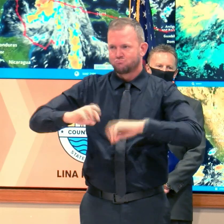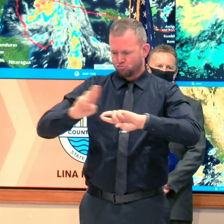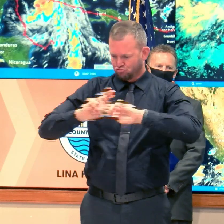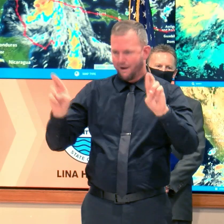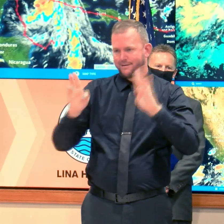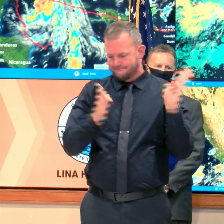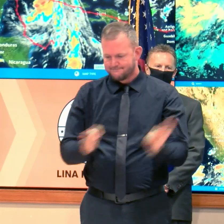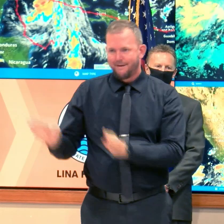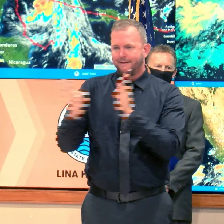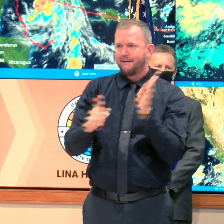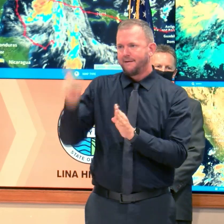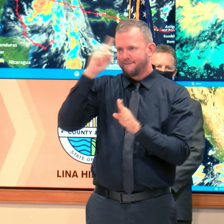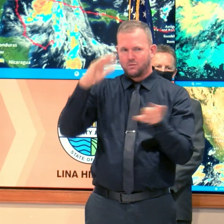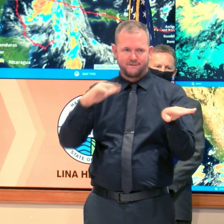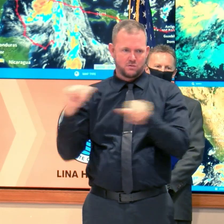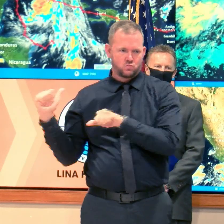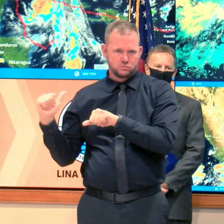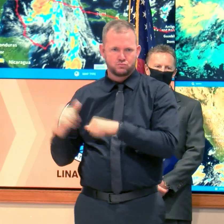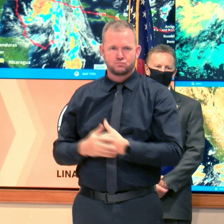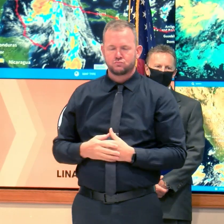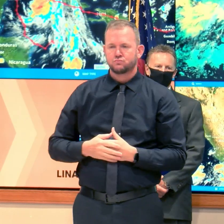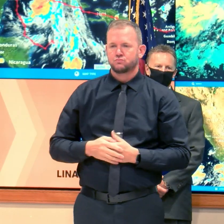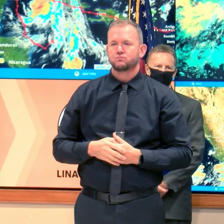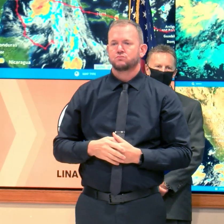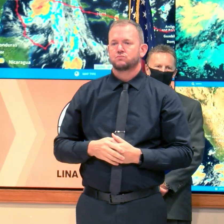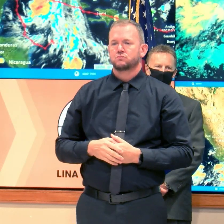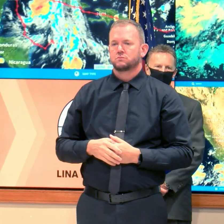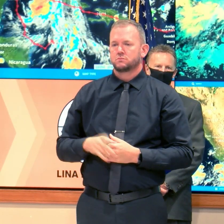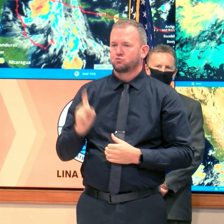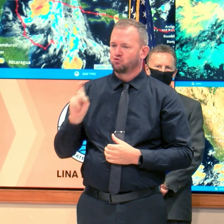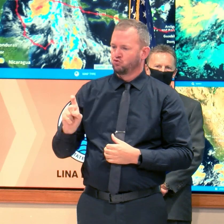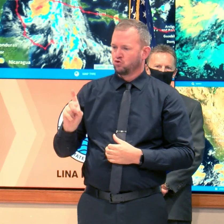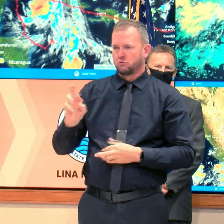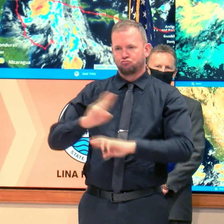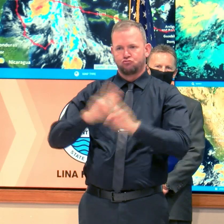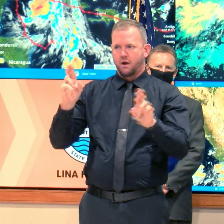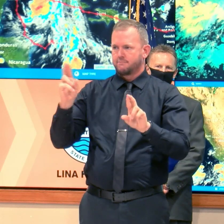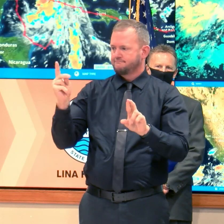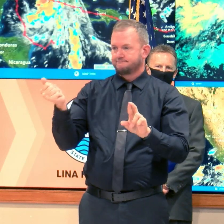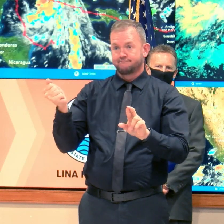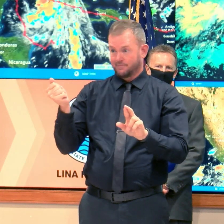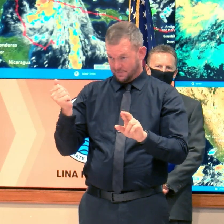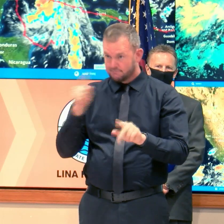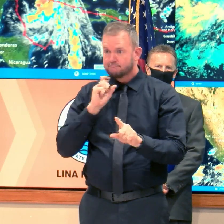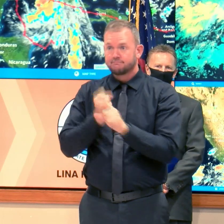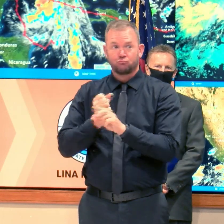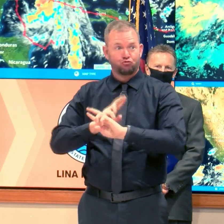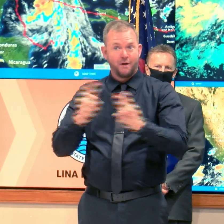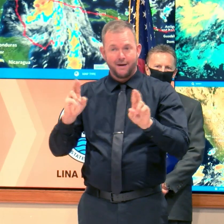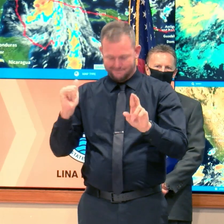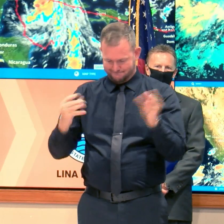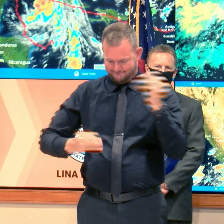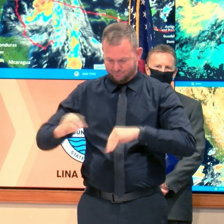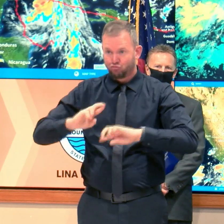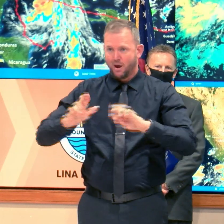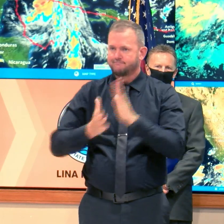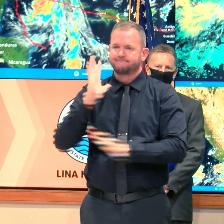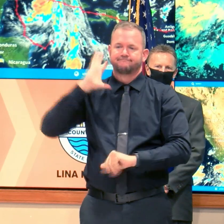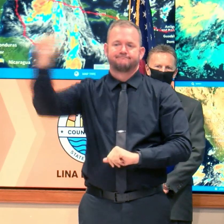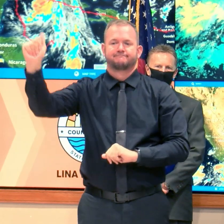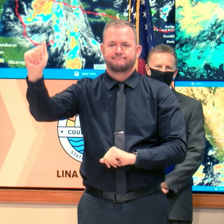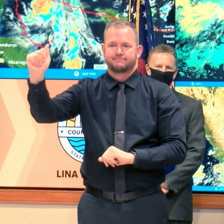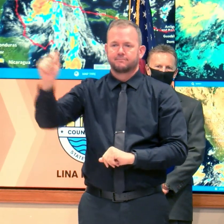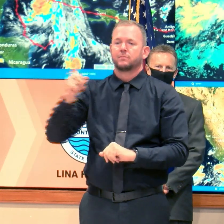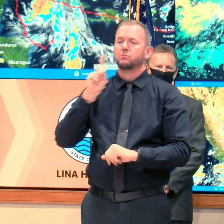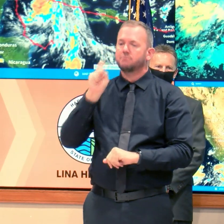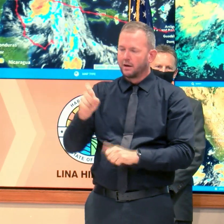evacuate. You should be ready to go at a moment's notice and take evacuation orders seriously. Visit and register